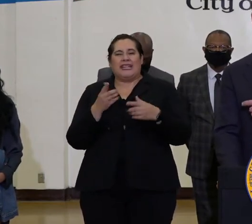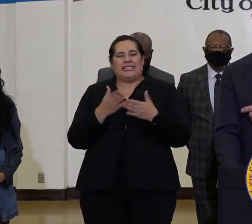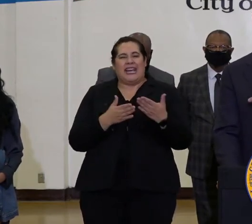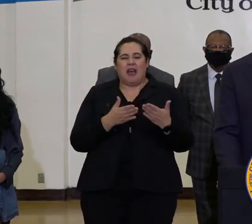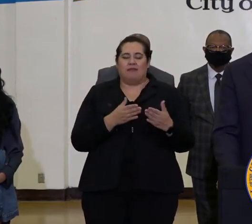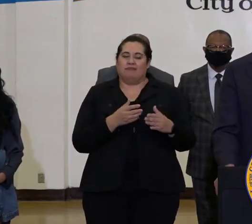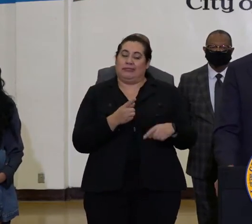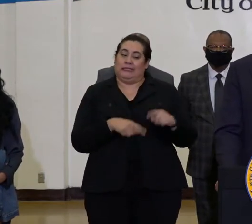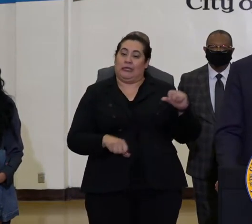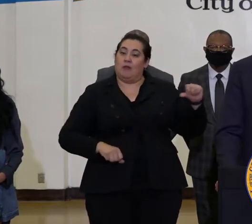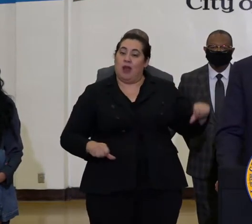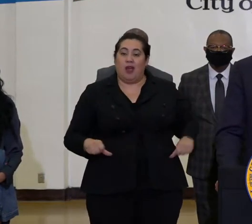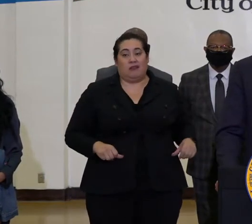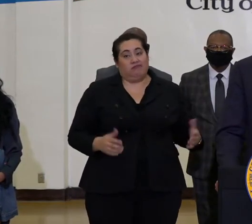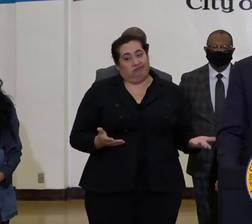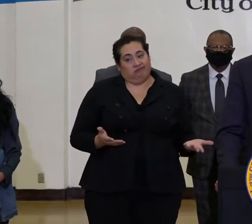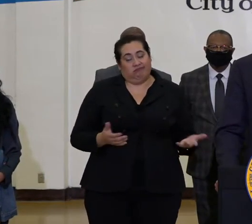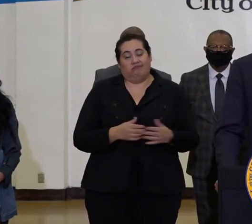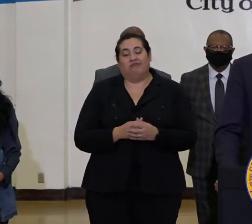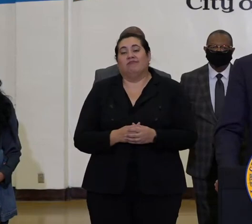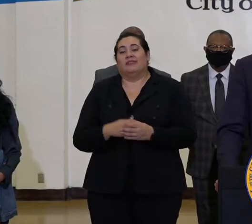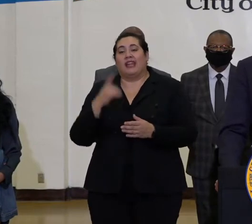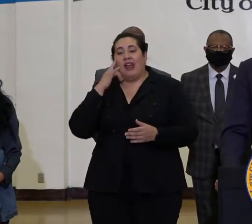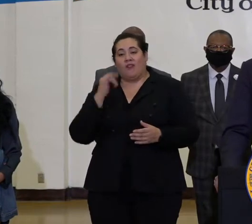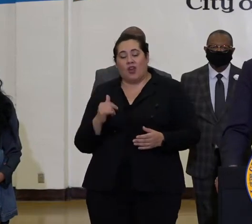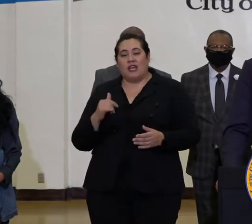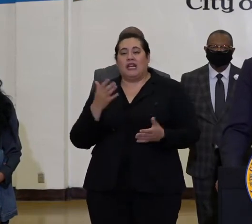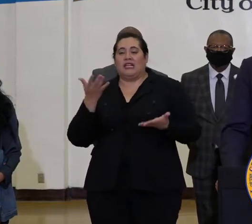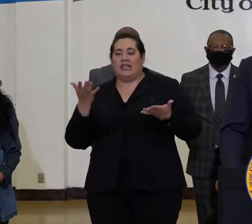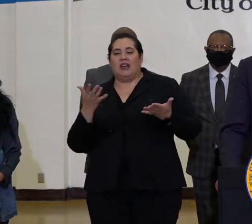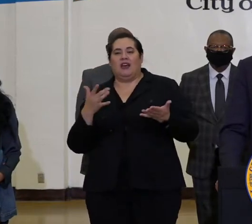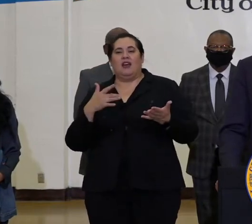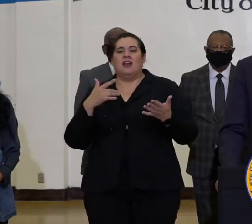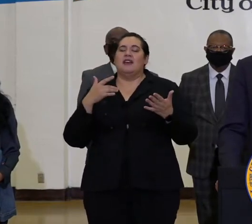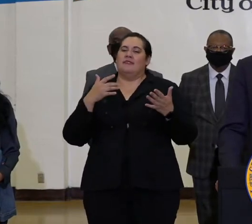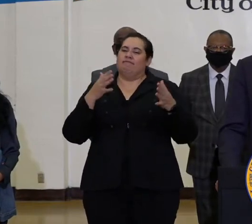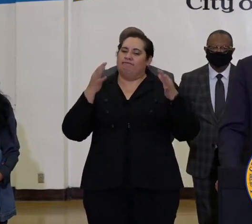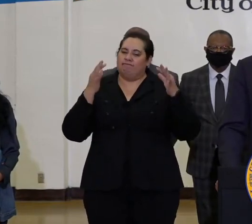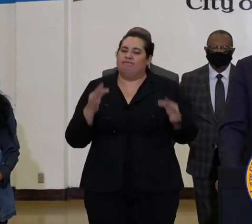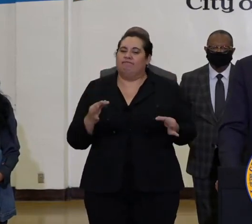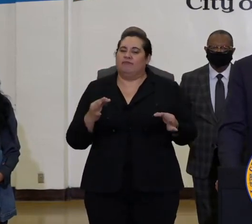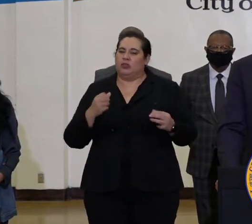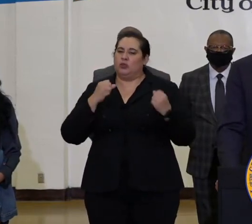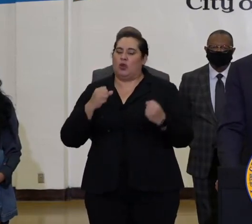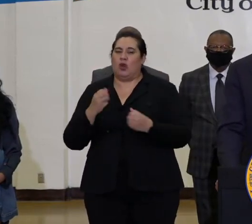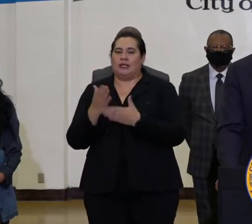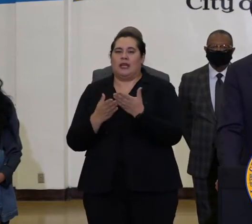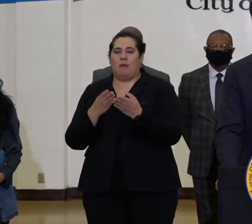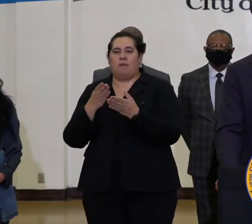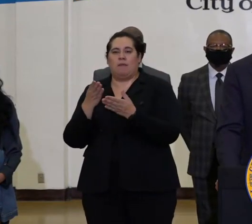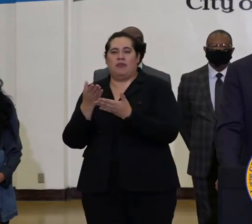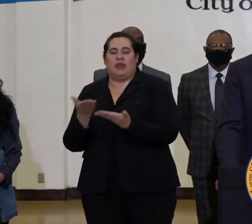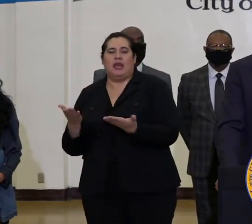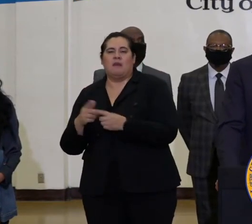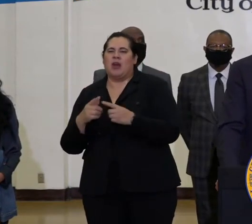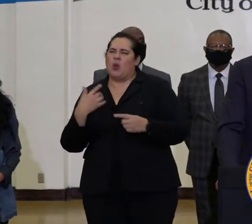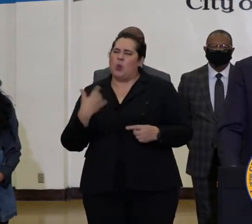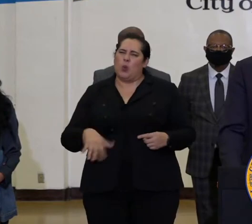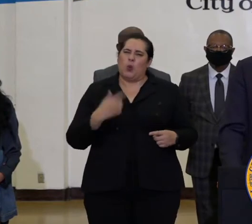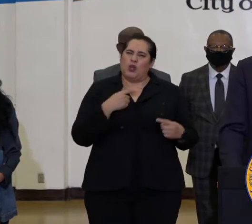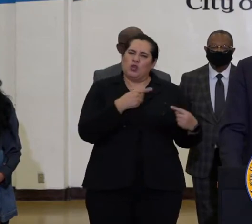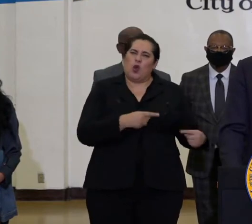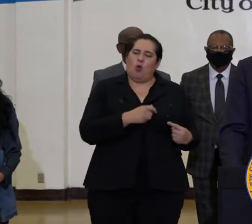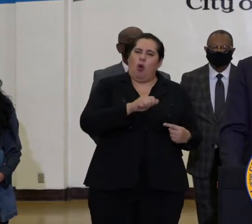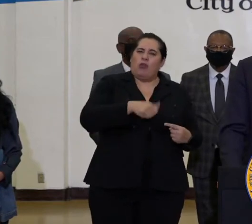have nothing to brag about. California has asserted itself in certain areas, but it's remarkable that we still struggle in other